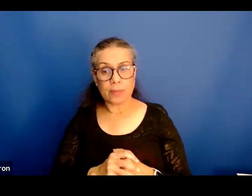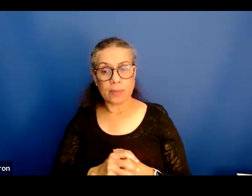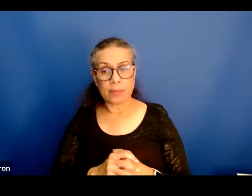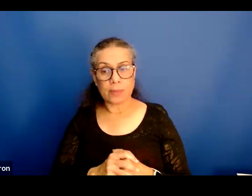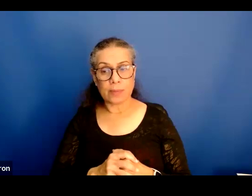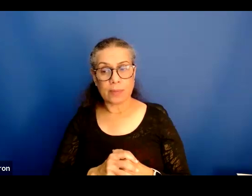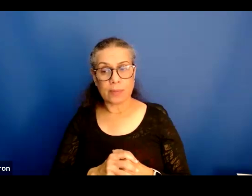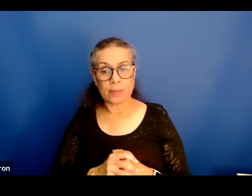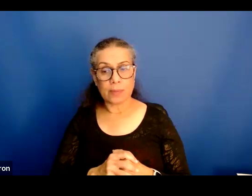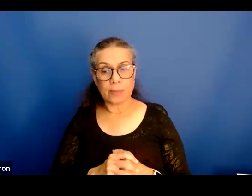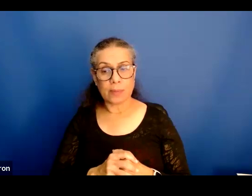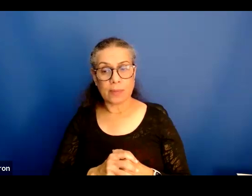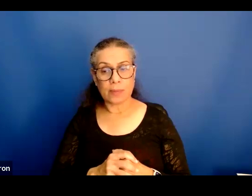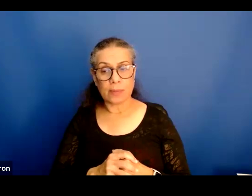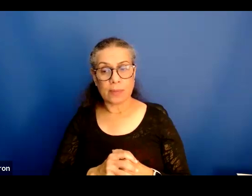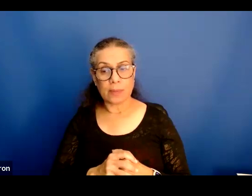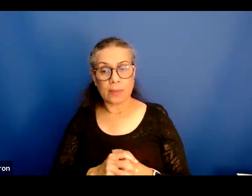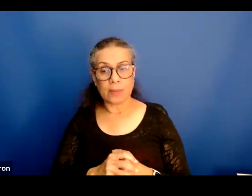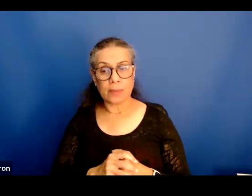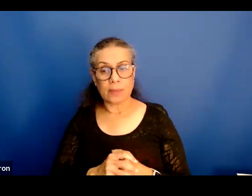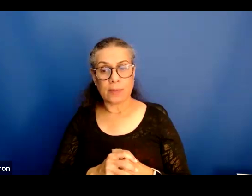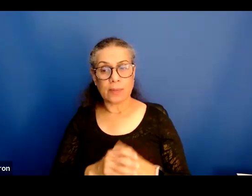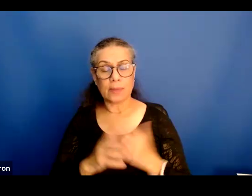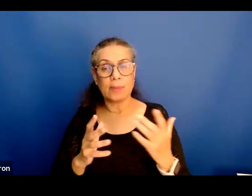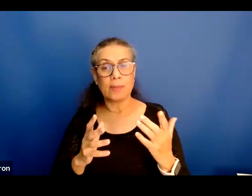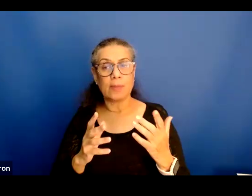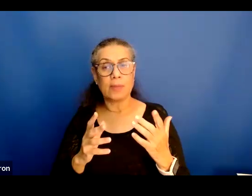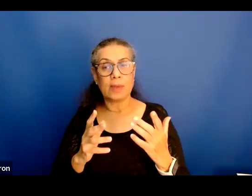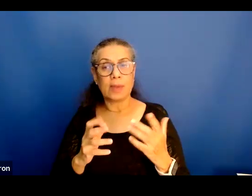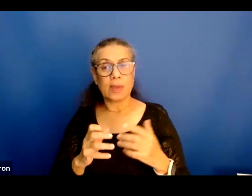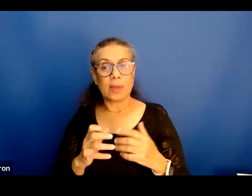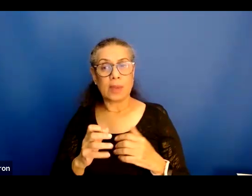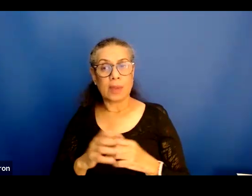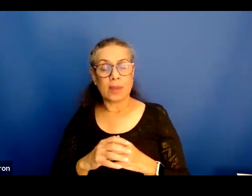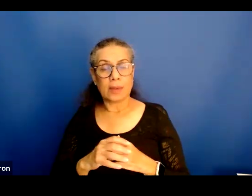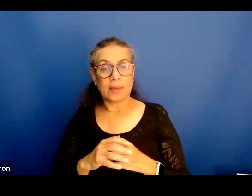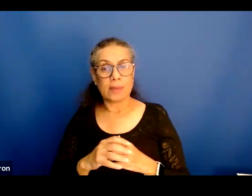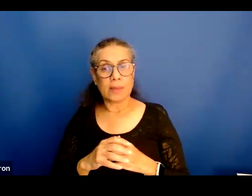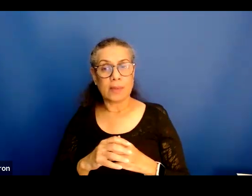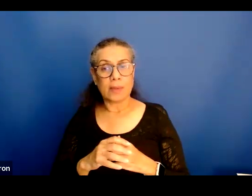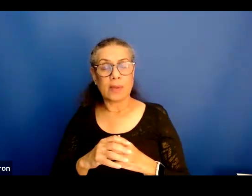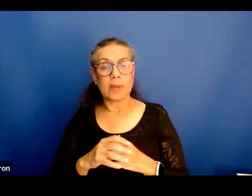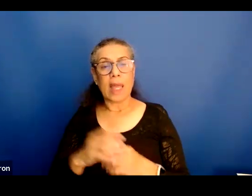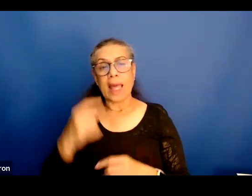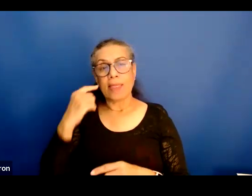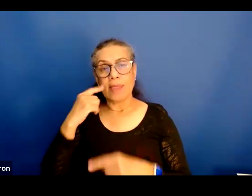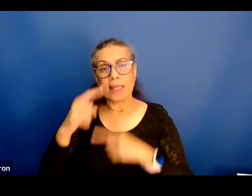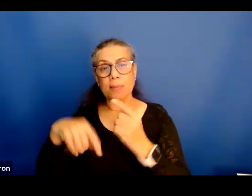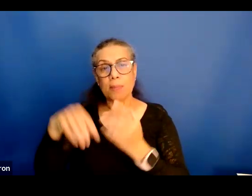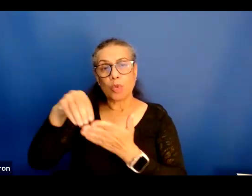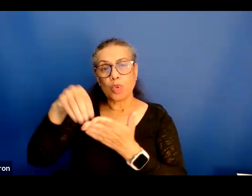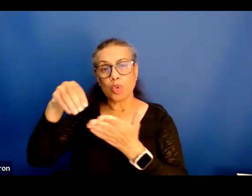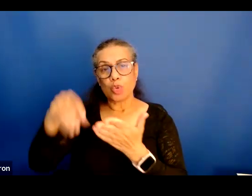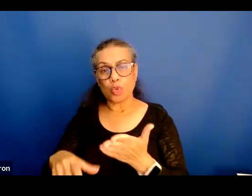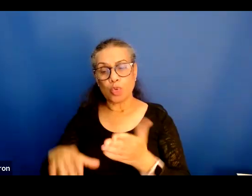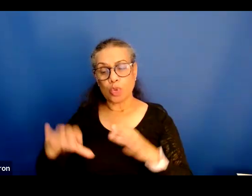happen. We've been measured and judged without taking into consideration the tremendous odds and our student population that our student